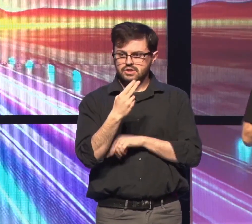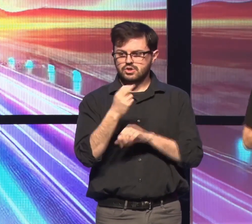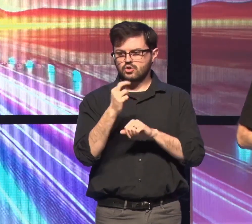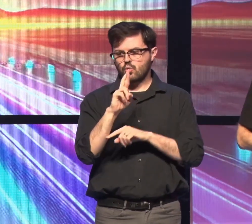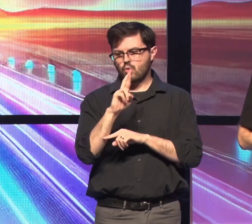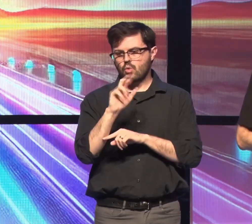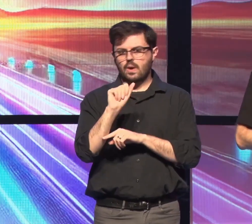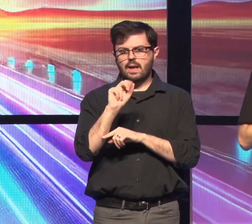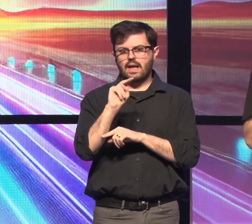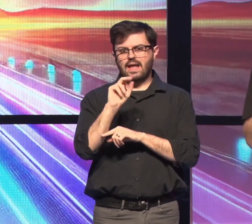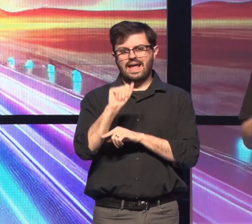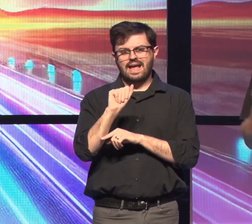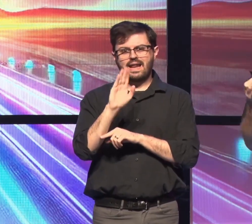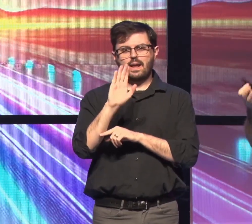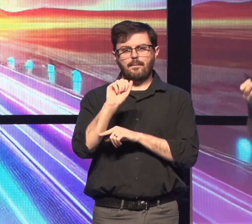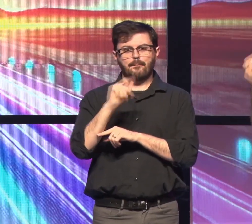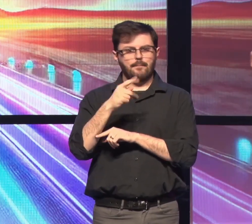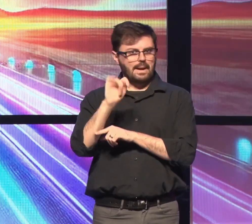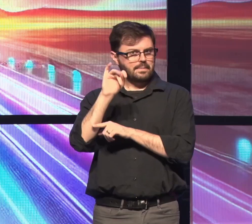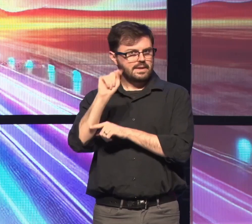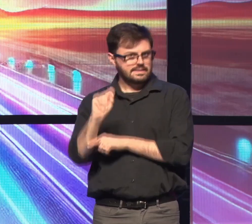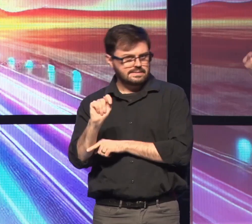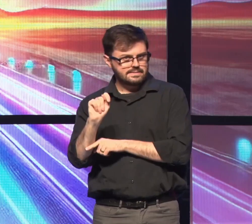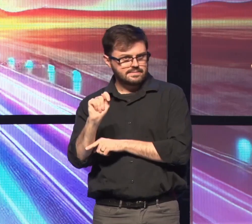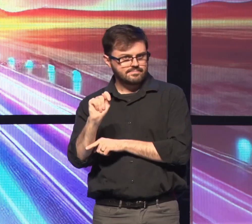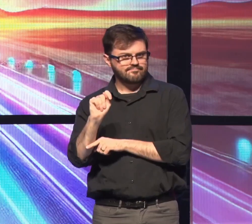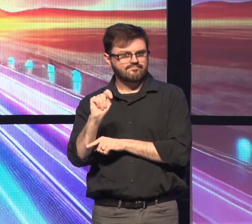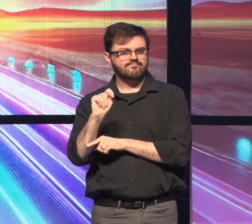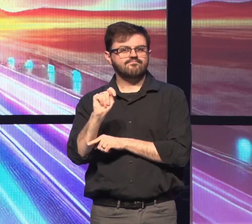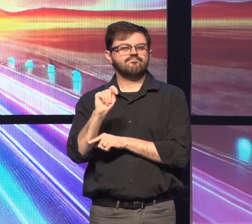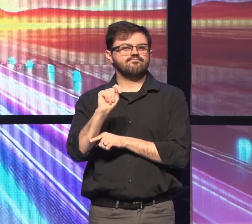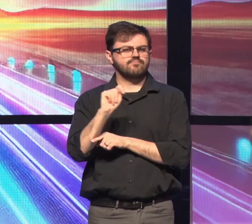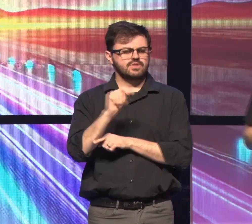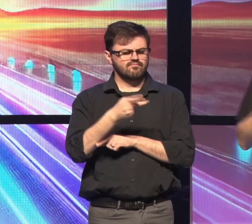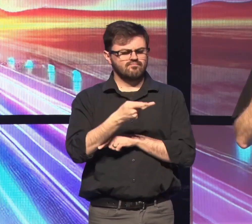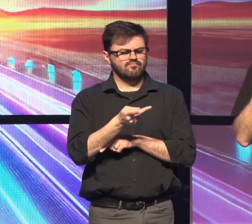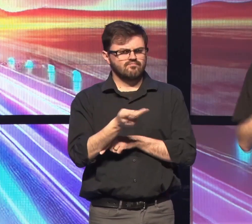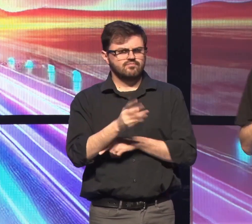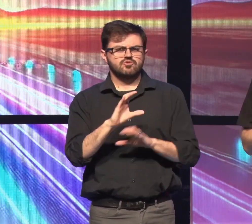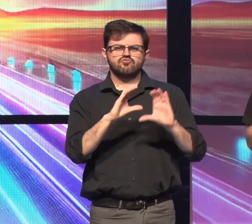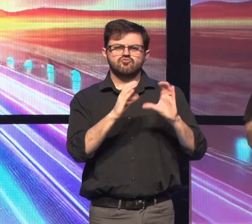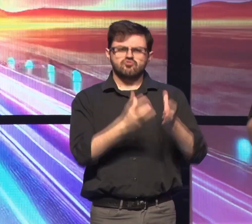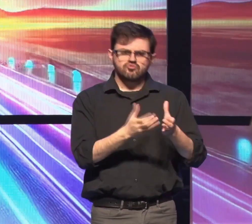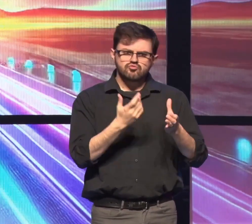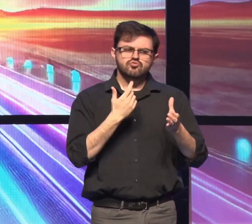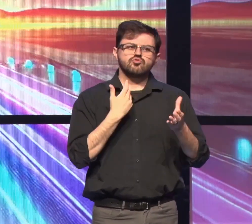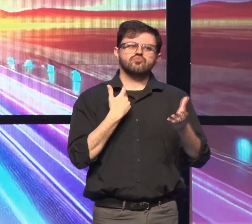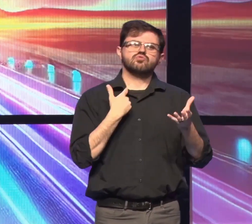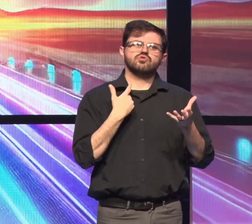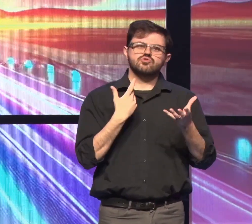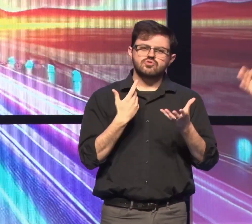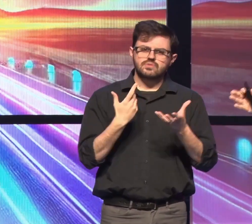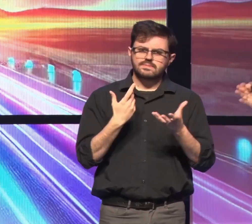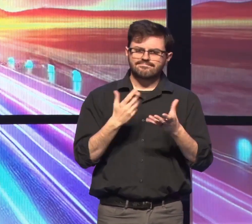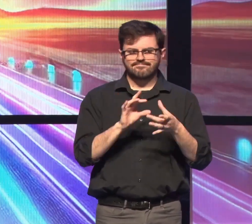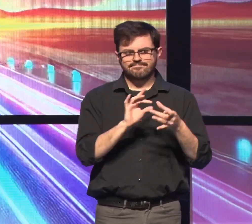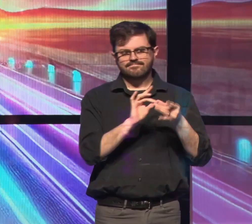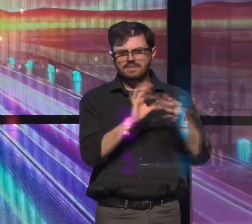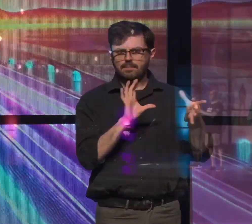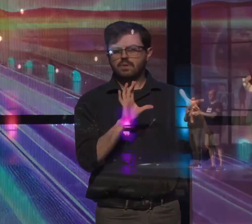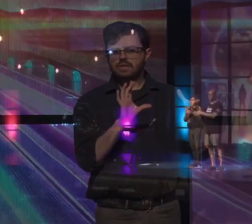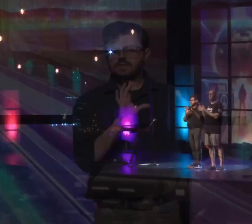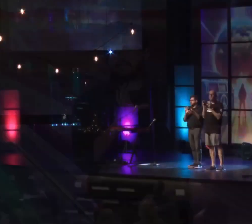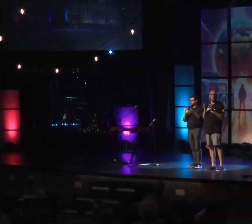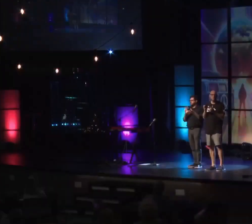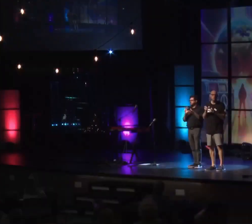Anabaptist groups. Like these are like expressions of our tradition that fall into this idea of separation, that believe in